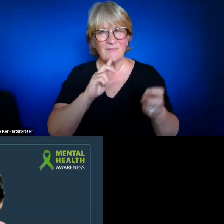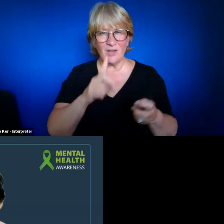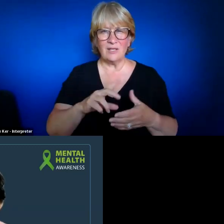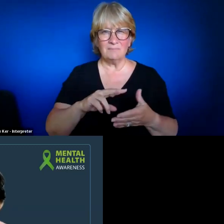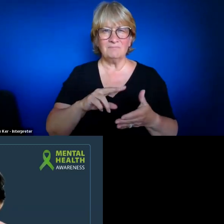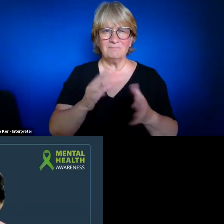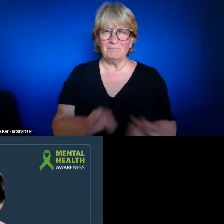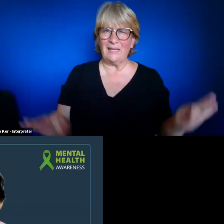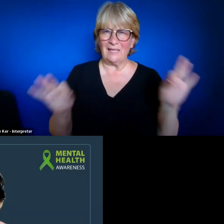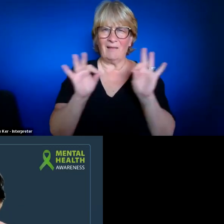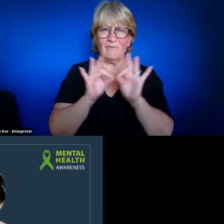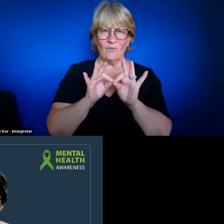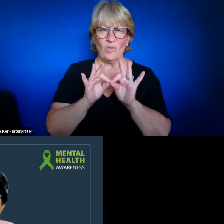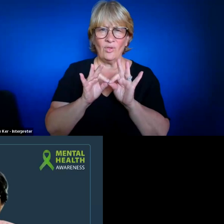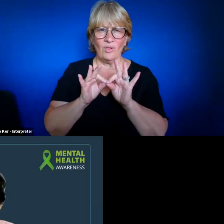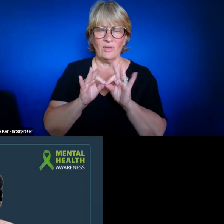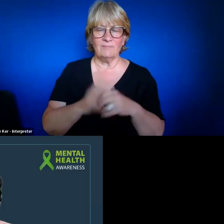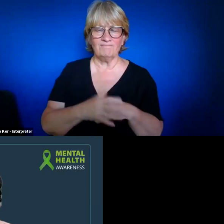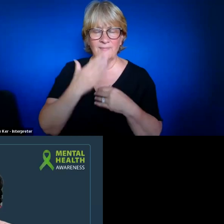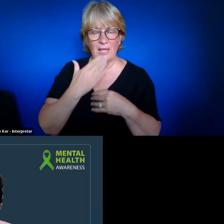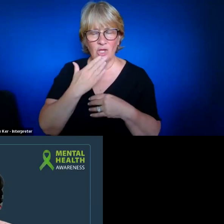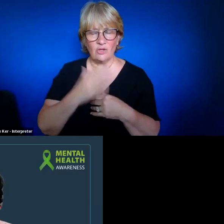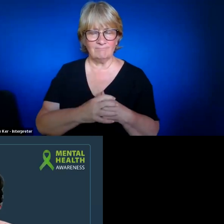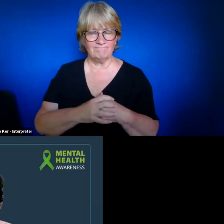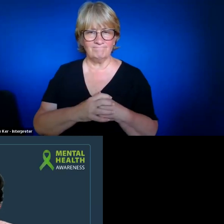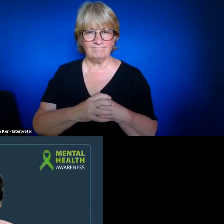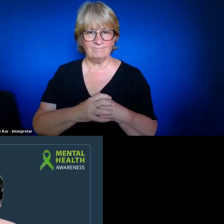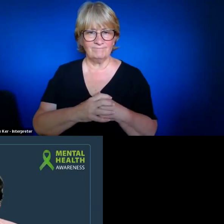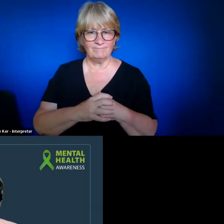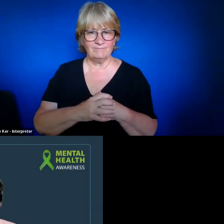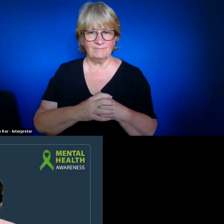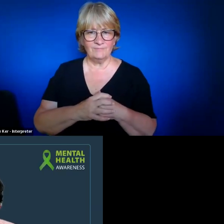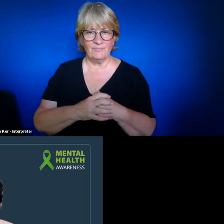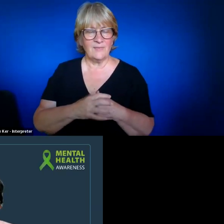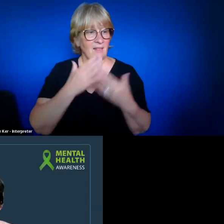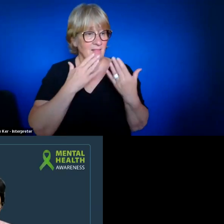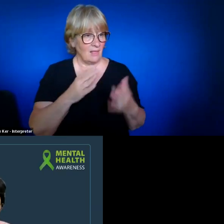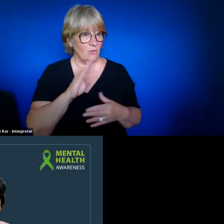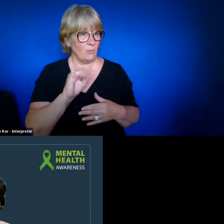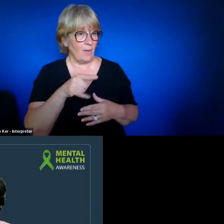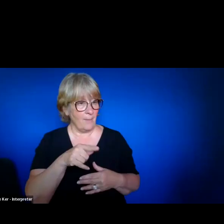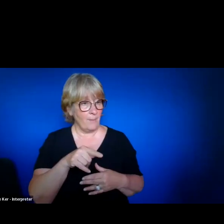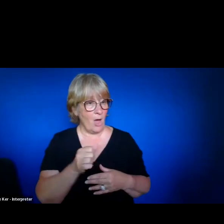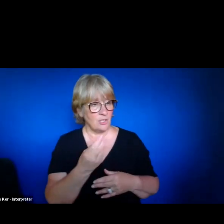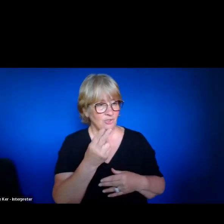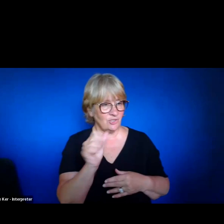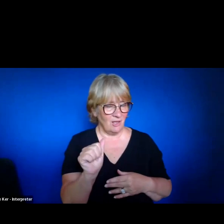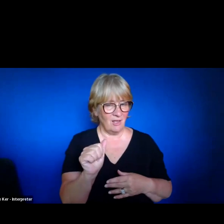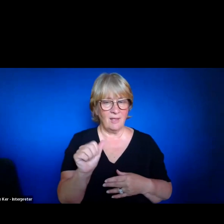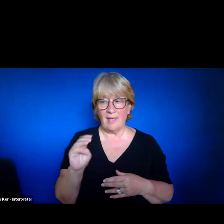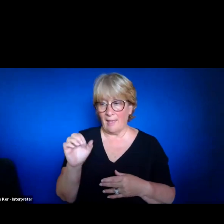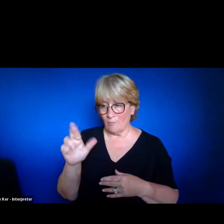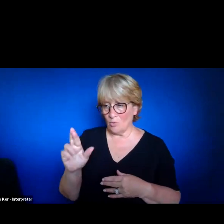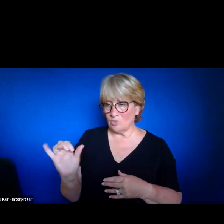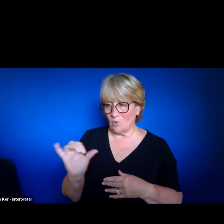to the lived experience group. Thank you. Thank you, Bipasha and Amber as well. I think we will